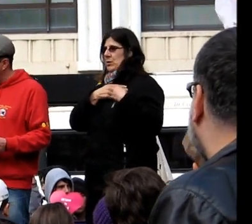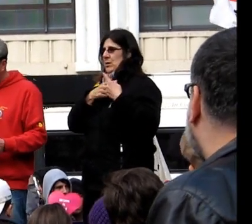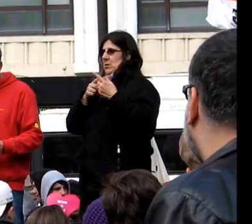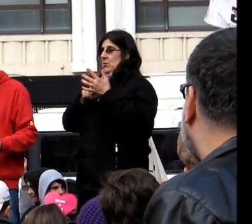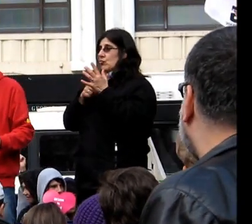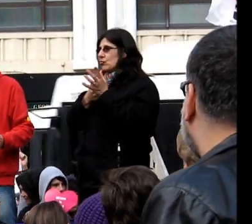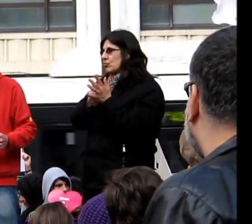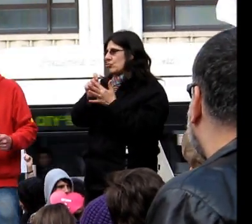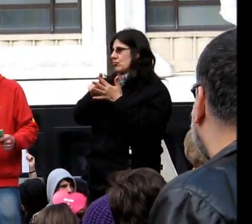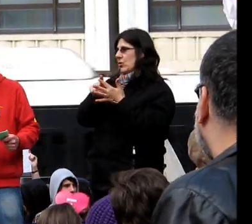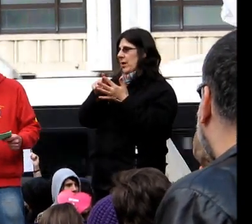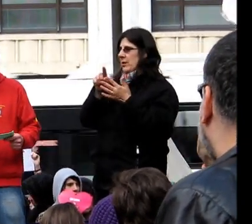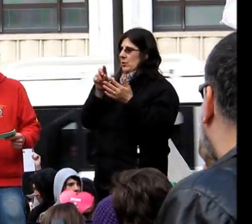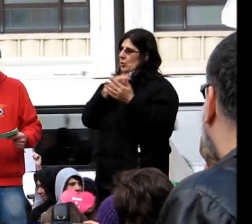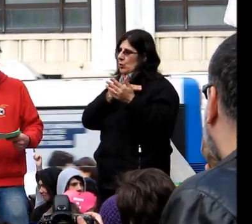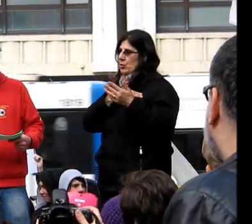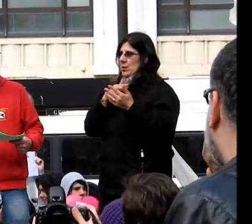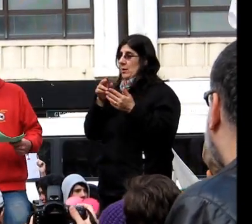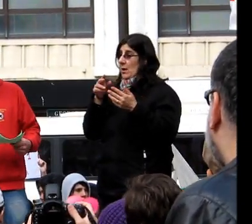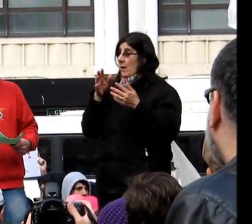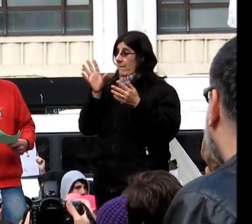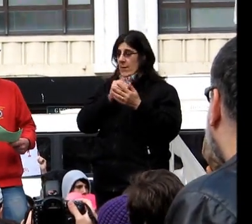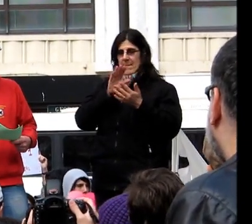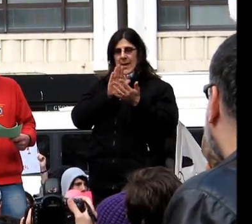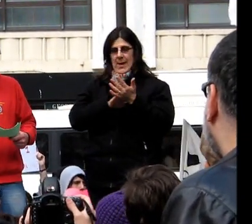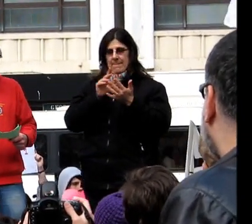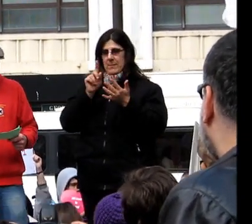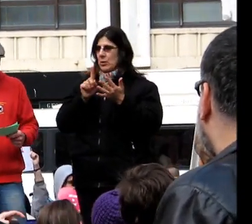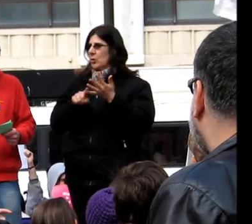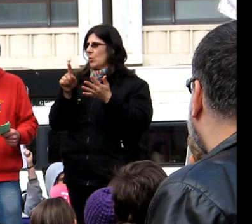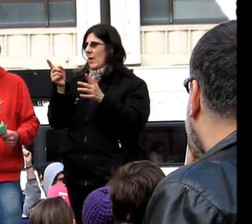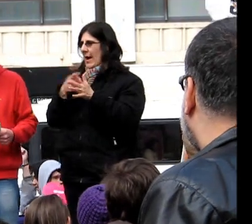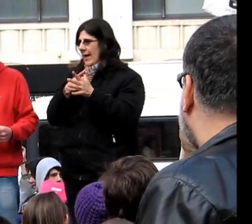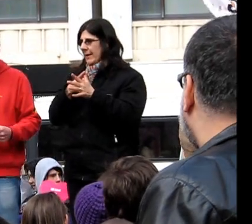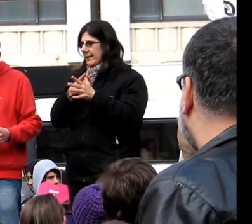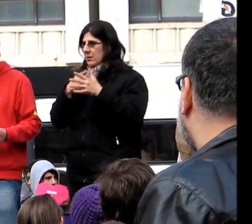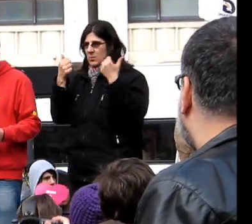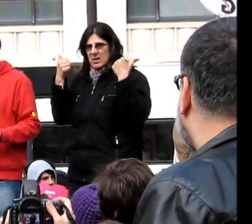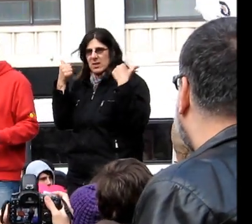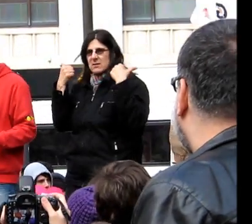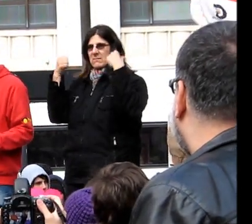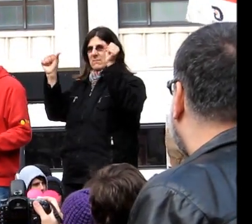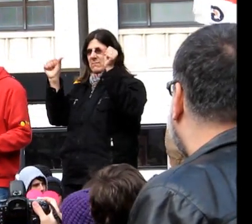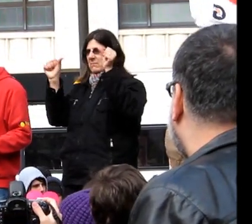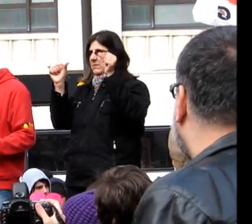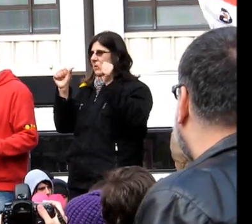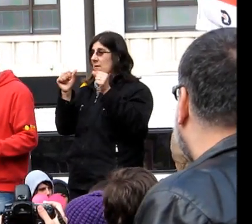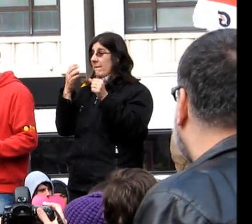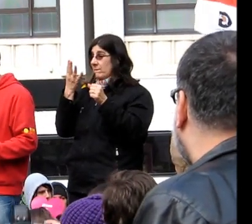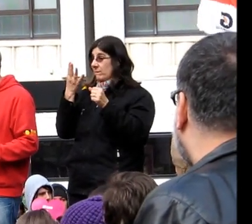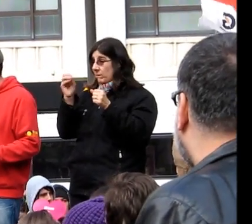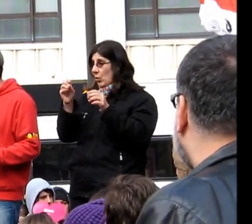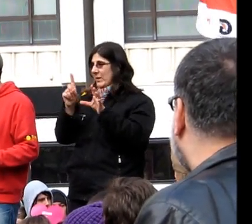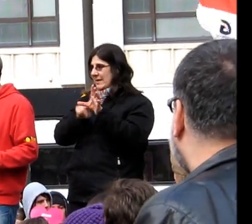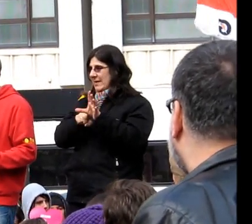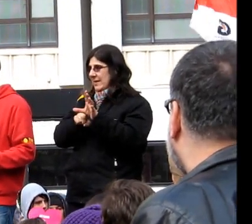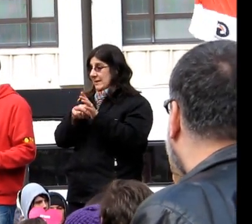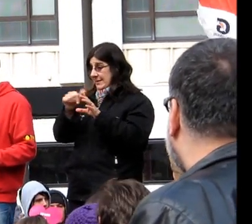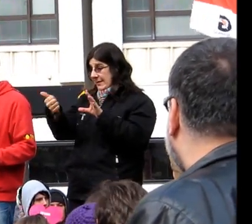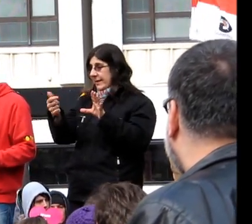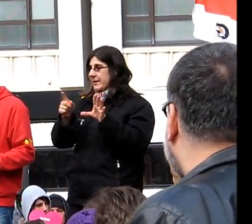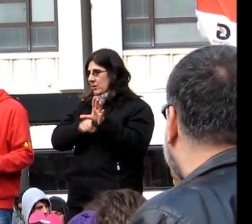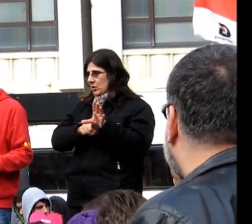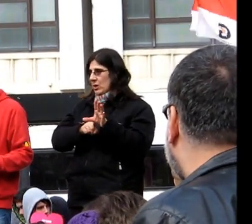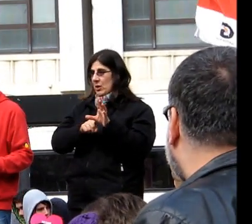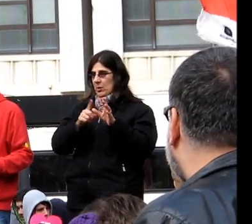trade unions such as the MUA until we achieve this inevitable victory. It's nearly 40 years. 40 years next year will